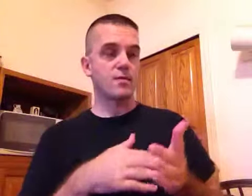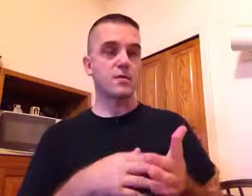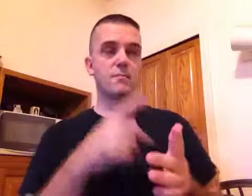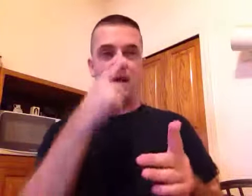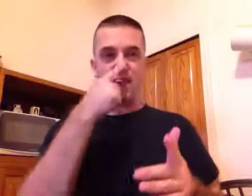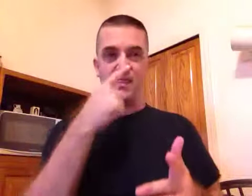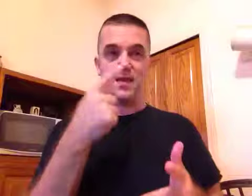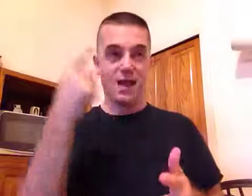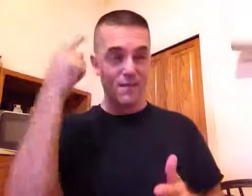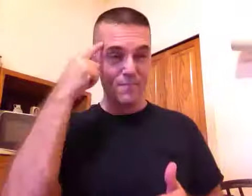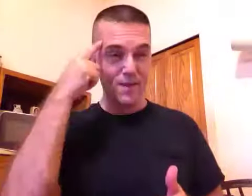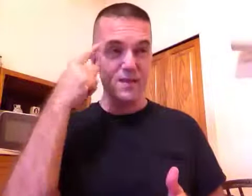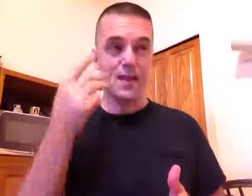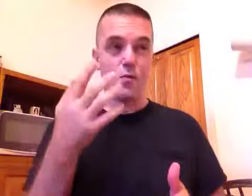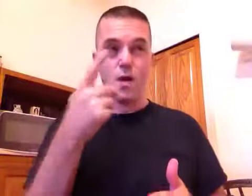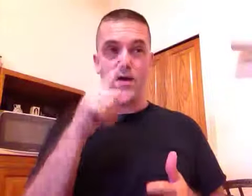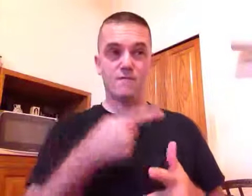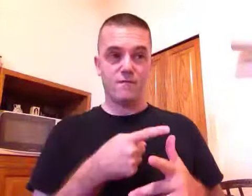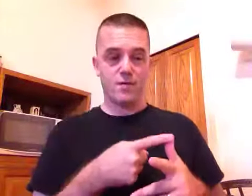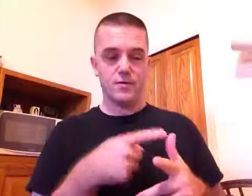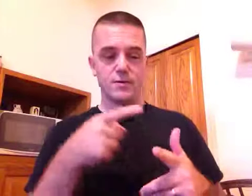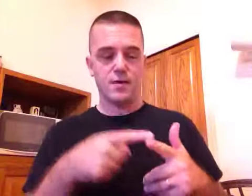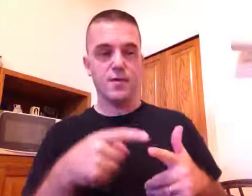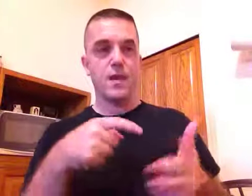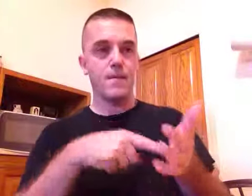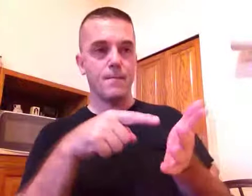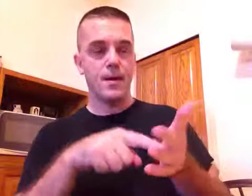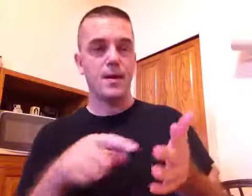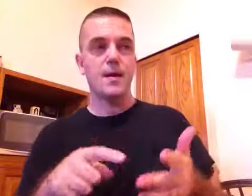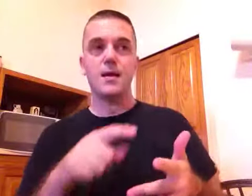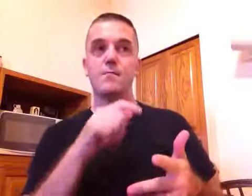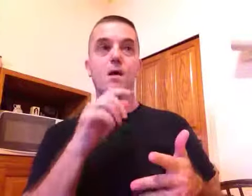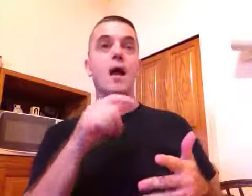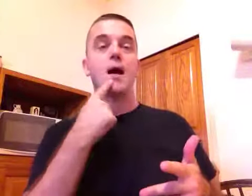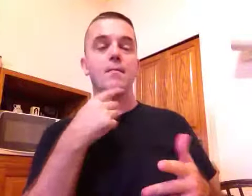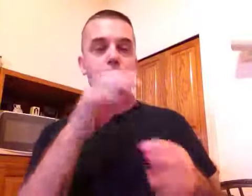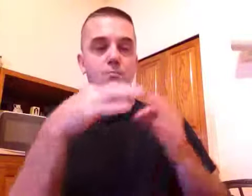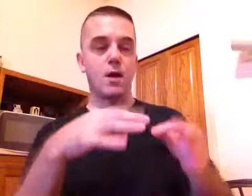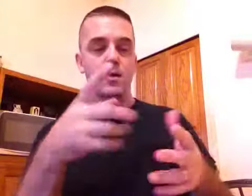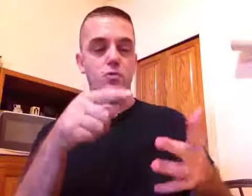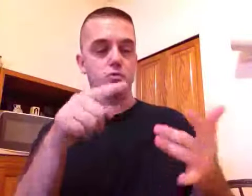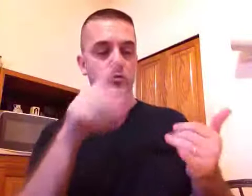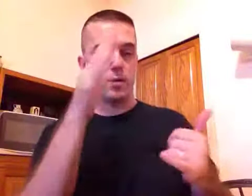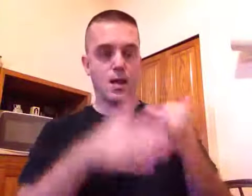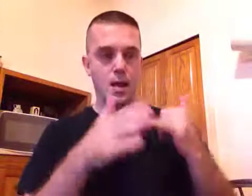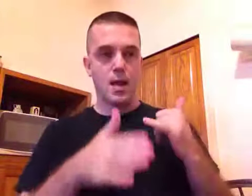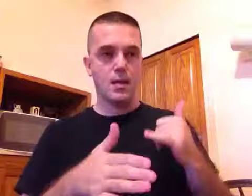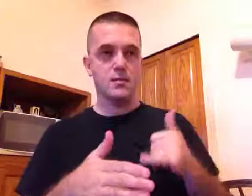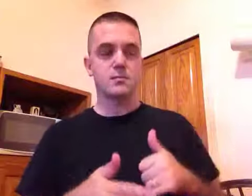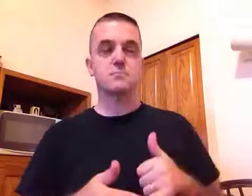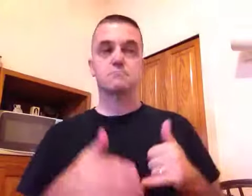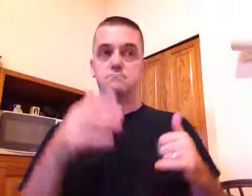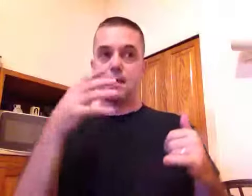front. Well, they were, after I said I wasn't going to do it, they were willing to take $1,500 the